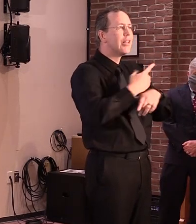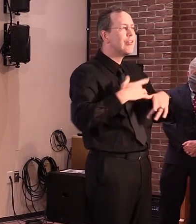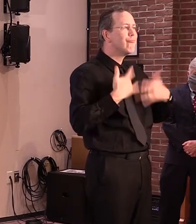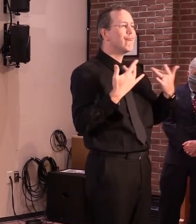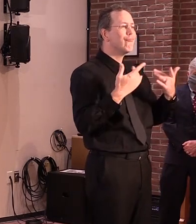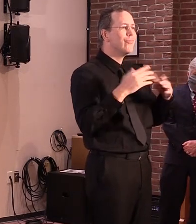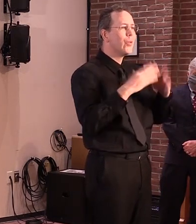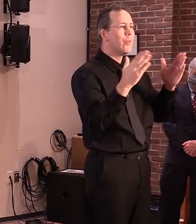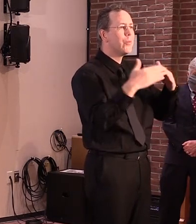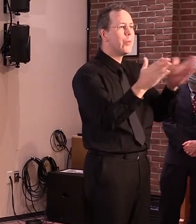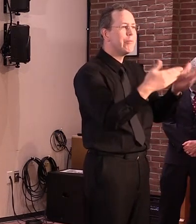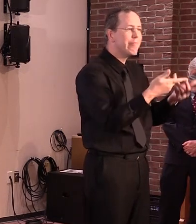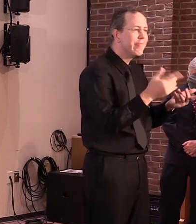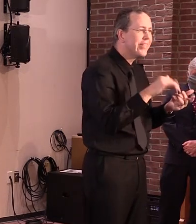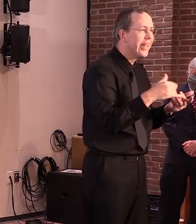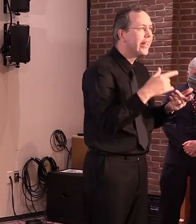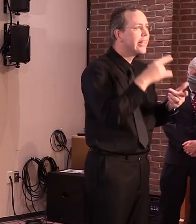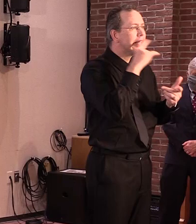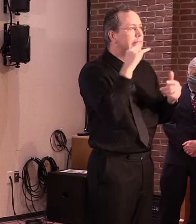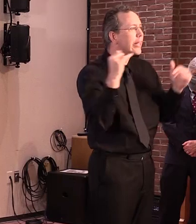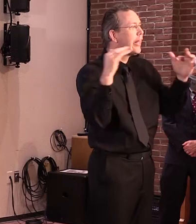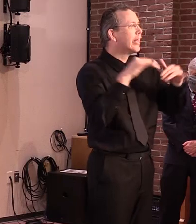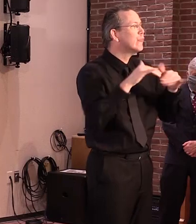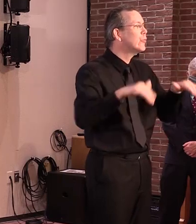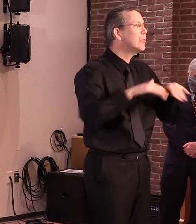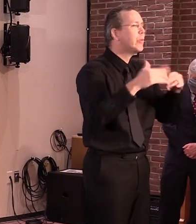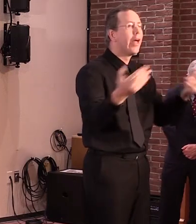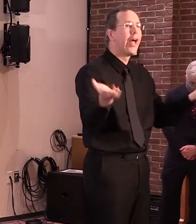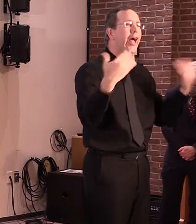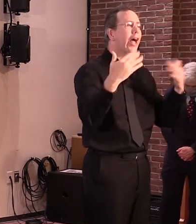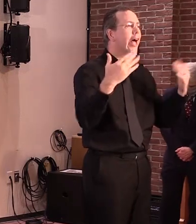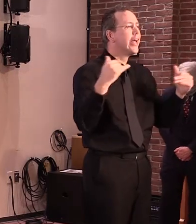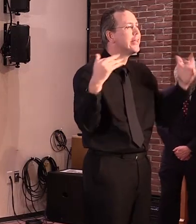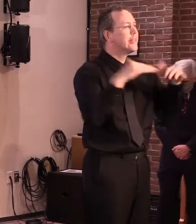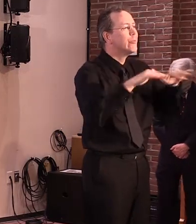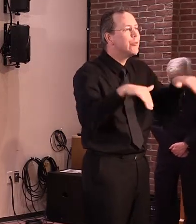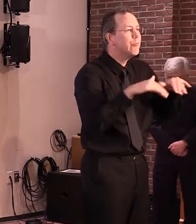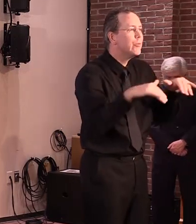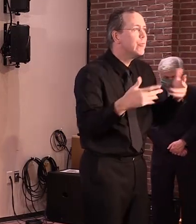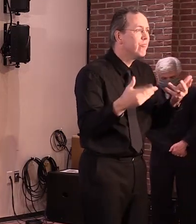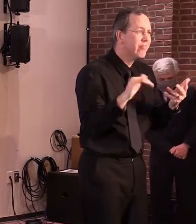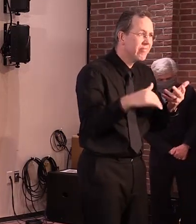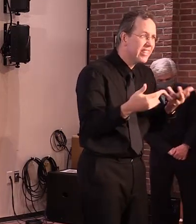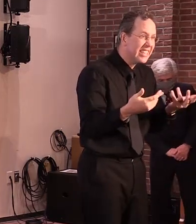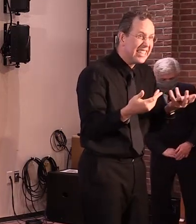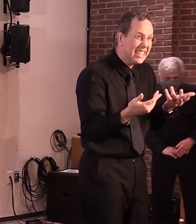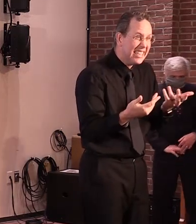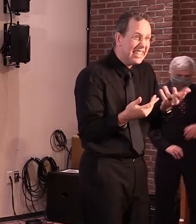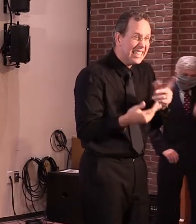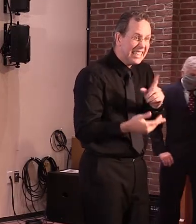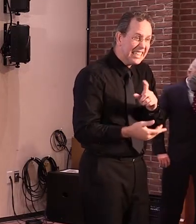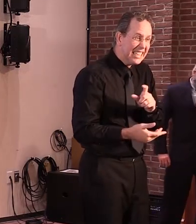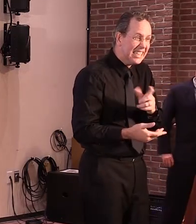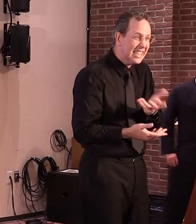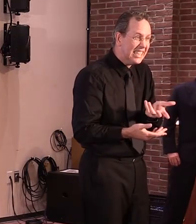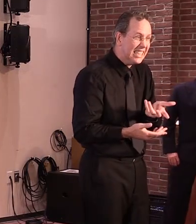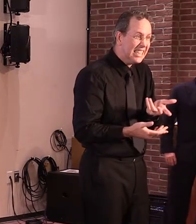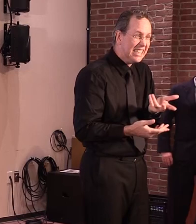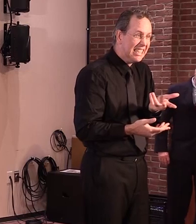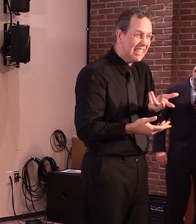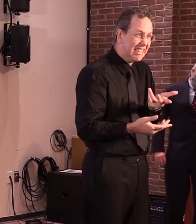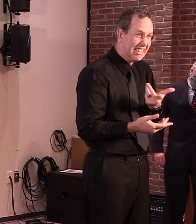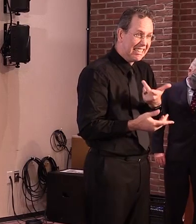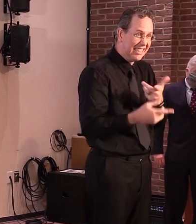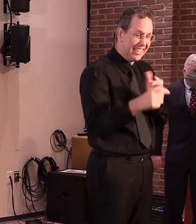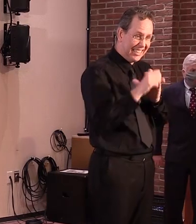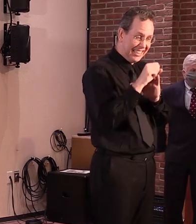families and kids. In light of the banner warm weather these 2 weeks, what is the state telling,